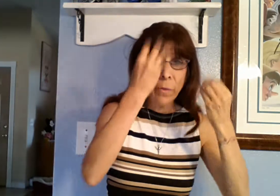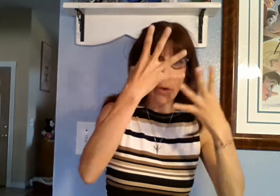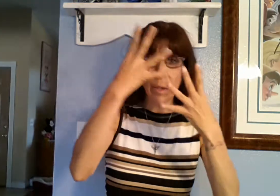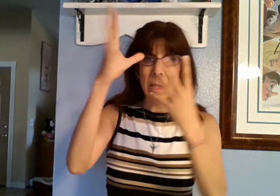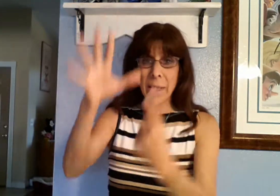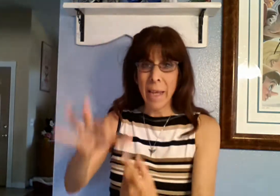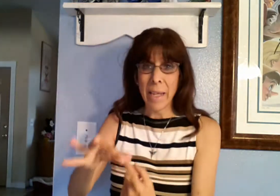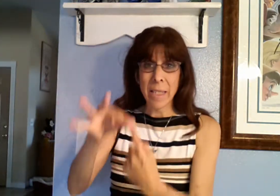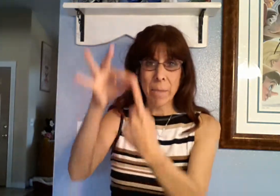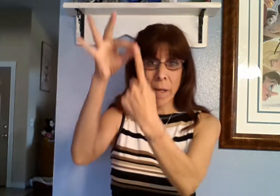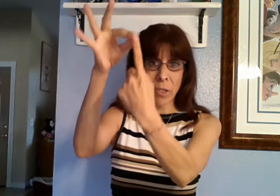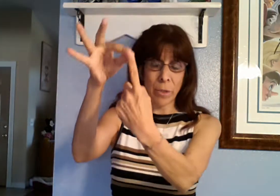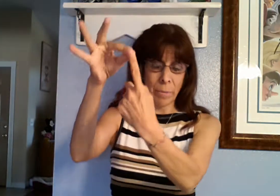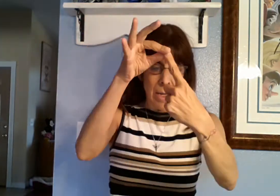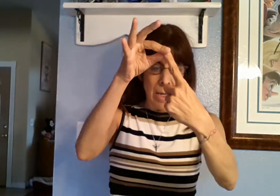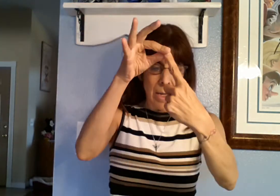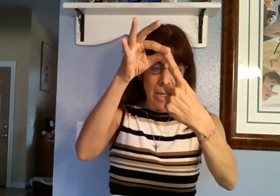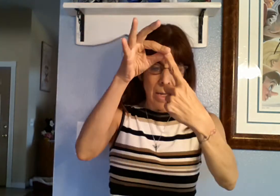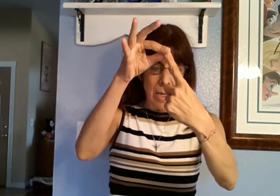beautiful, and special.